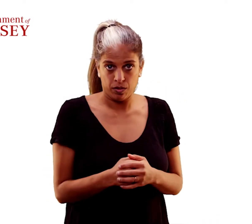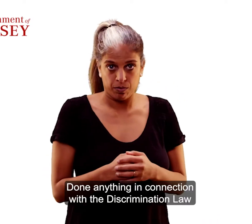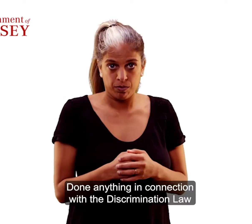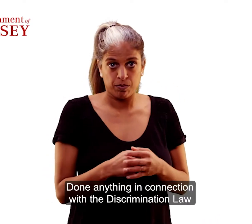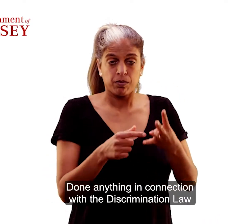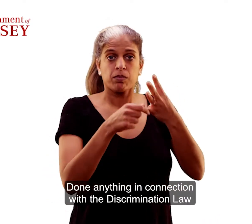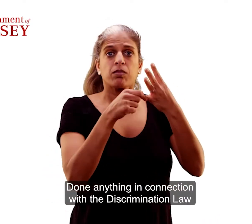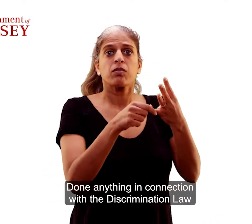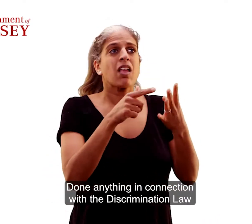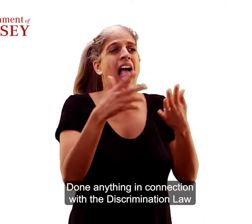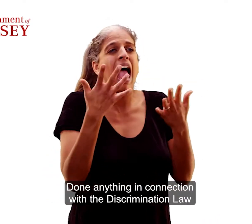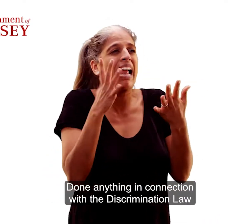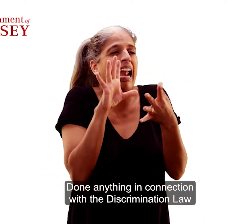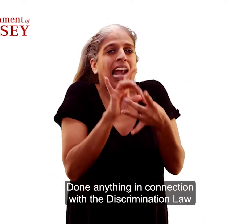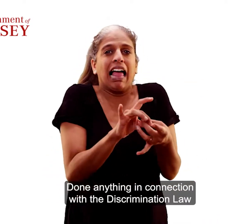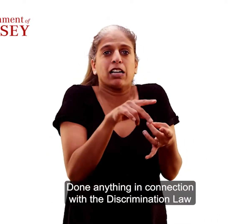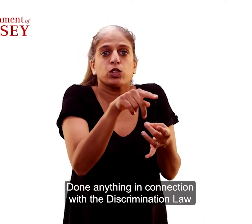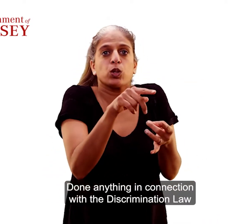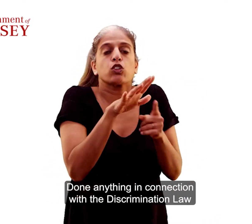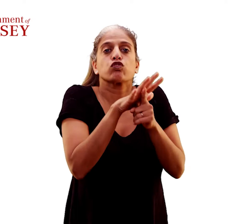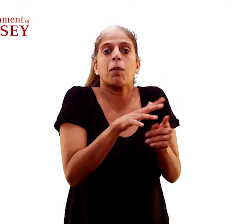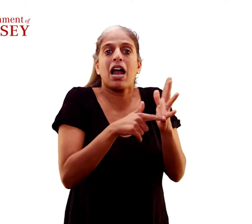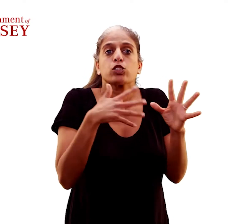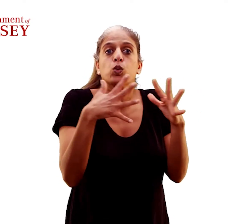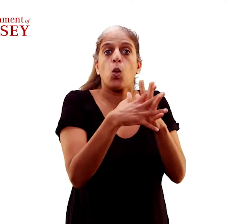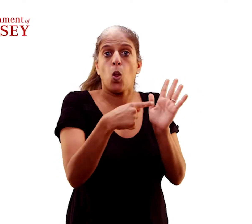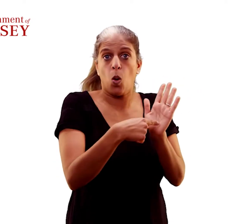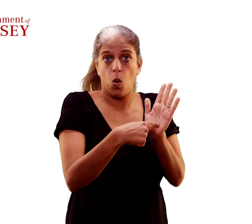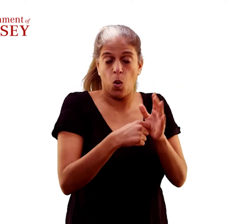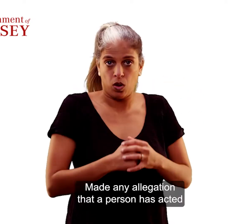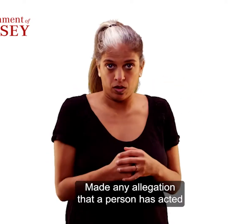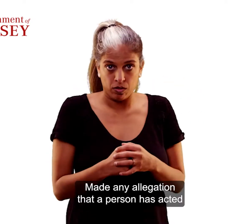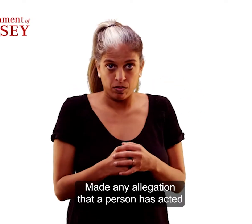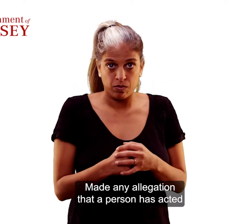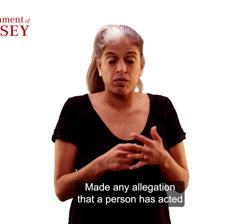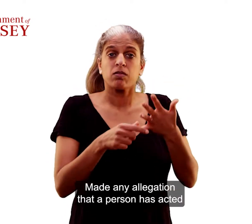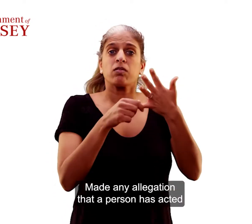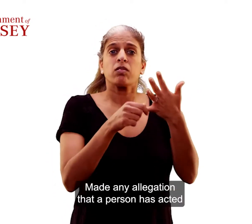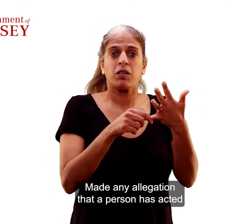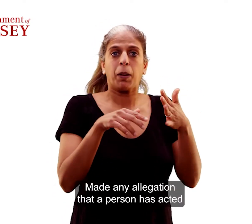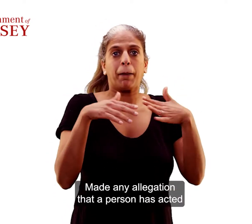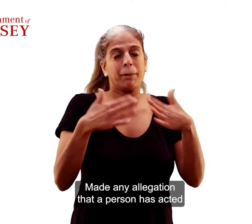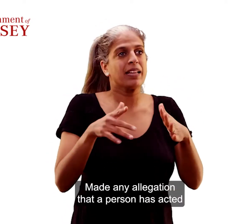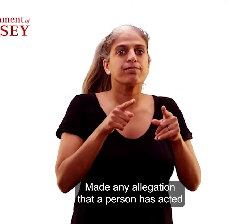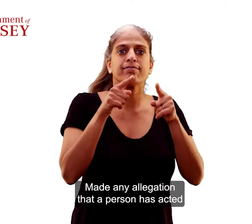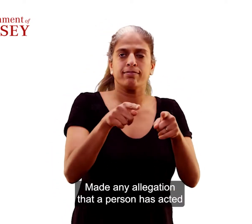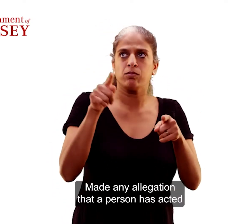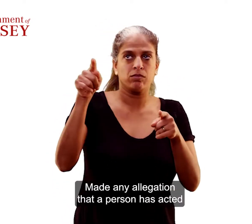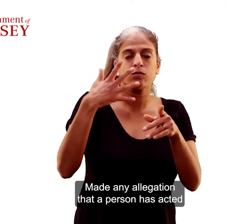done anything in connection with the discrimination law, or made any allegation that a person has acted